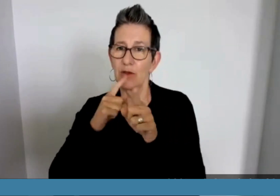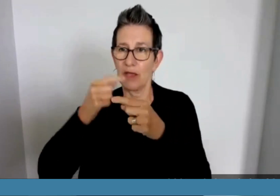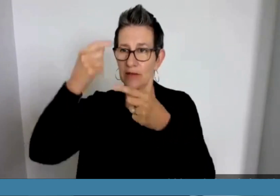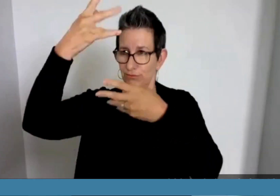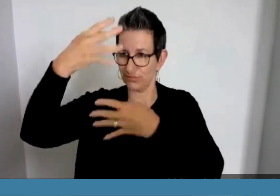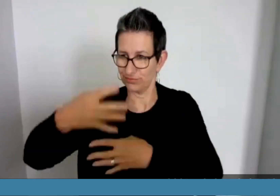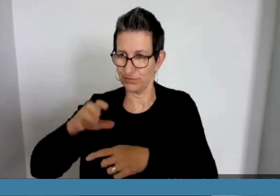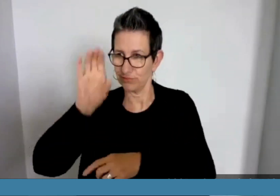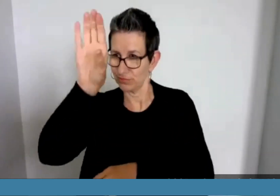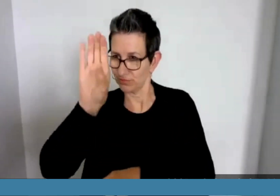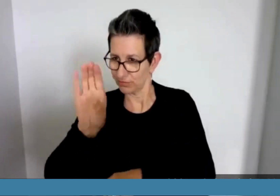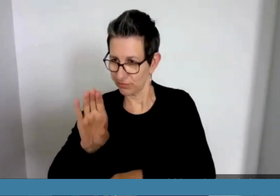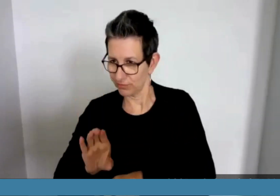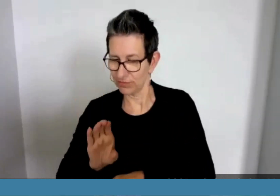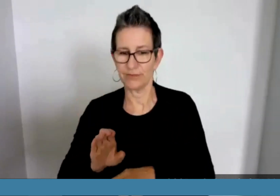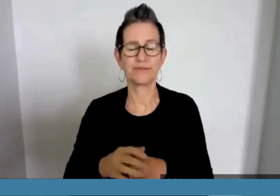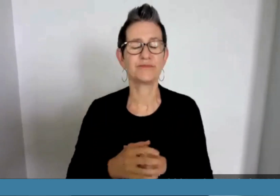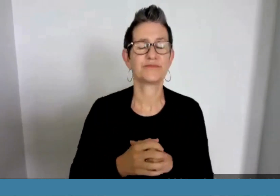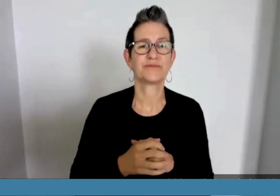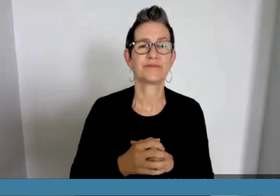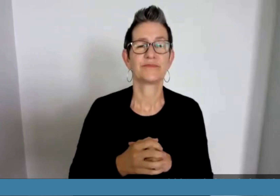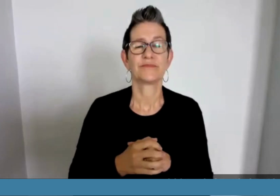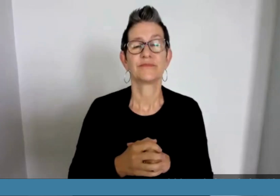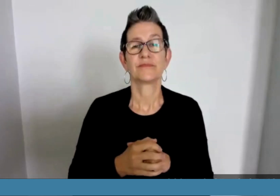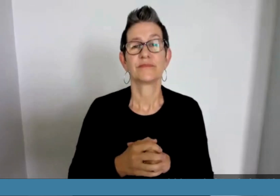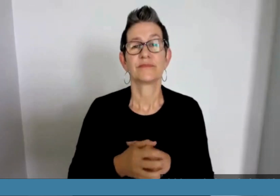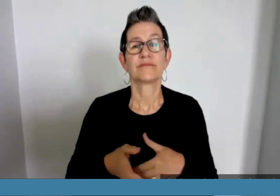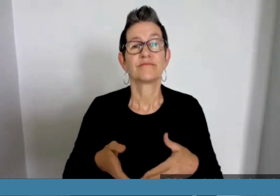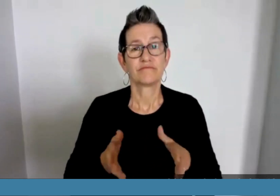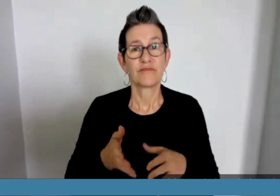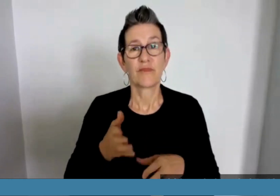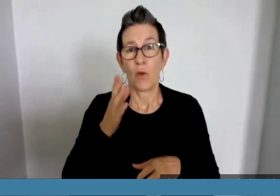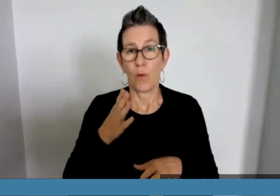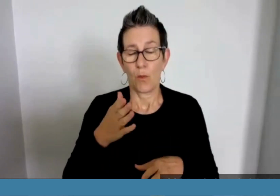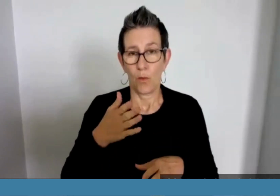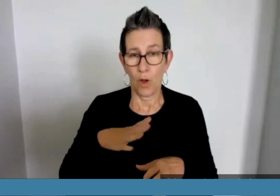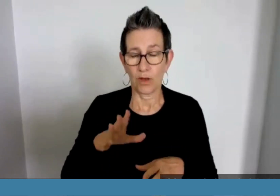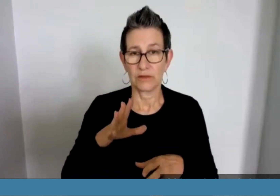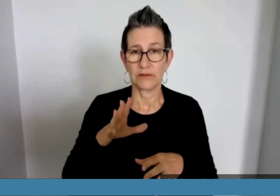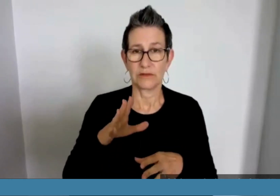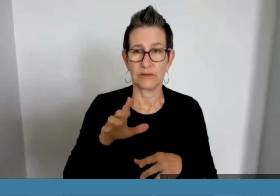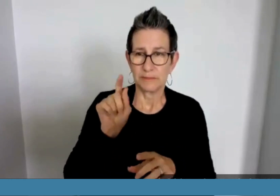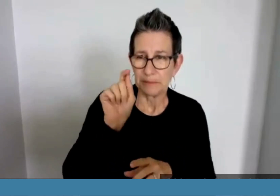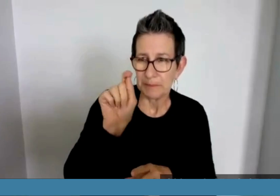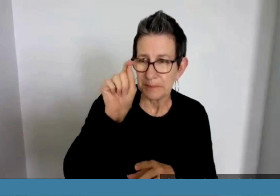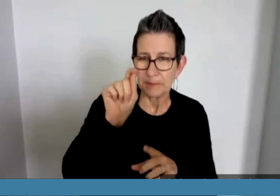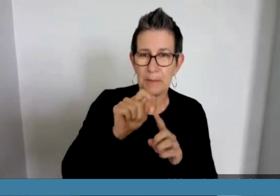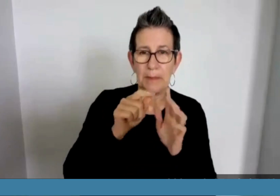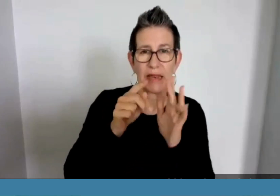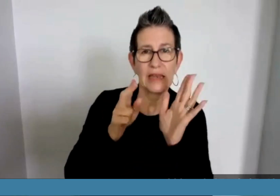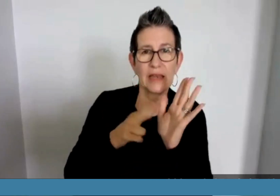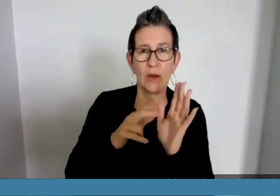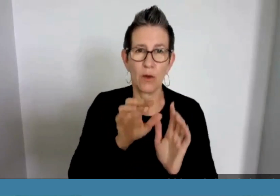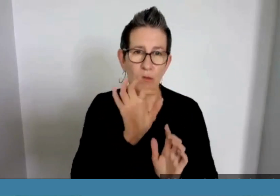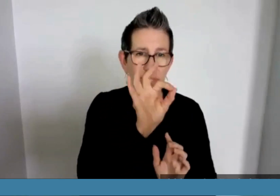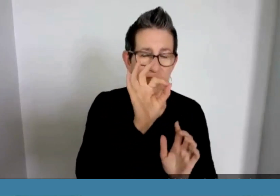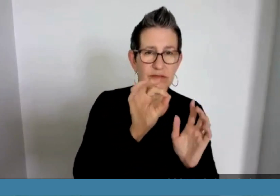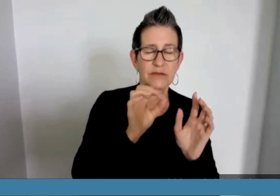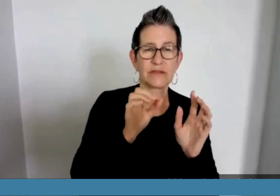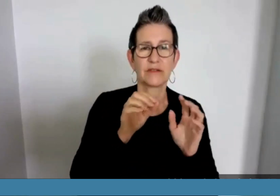once. You can also, if you want to keep a particular speaker or the Auslan interpreter on your screen,